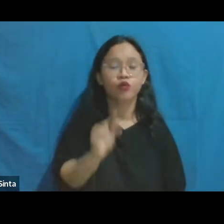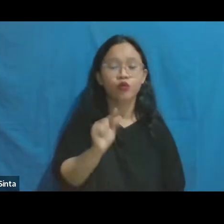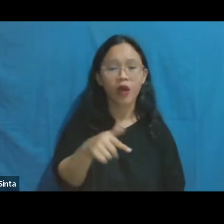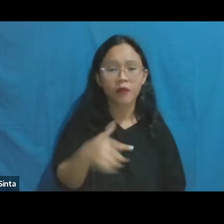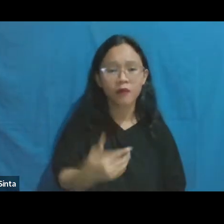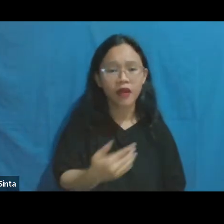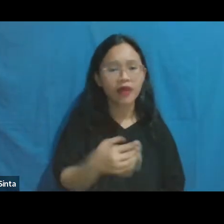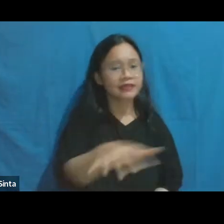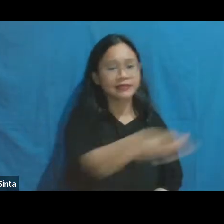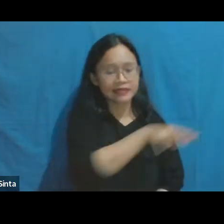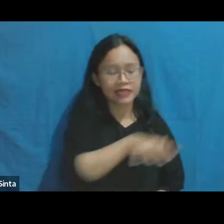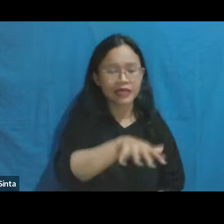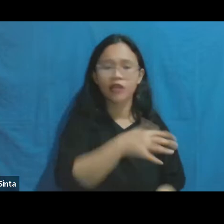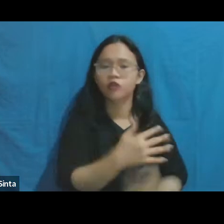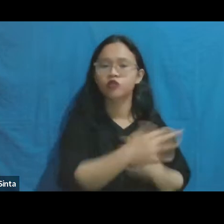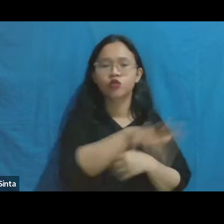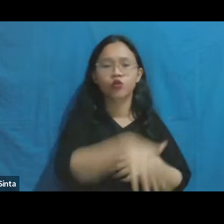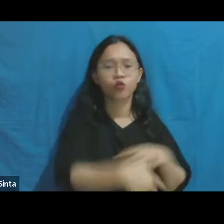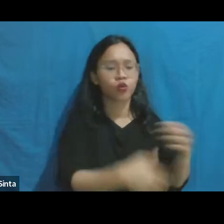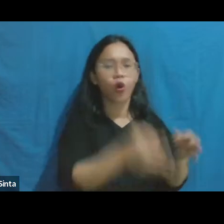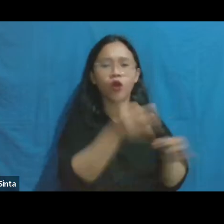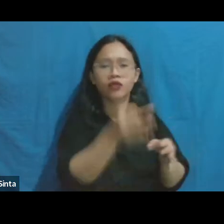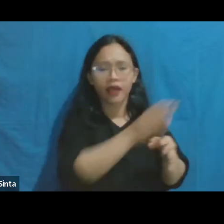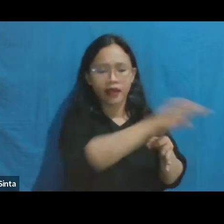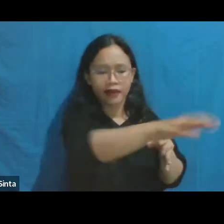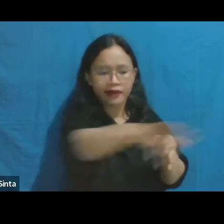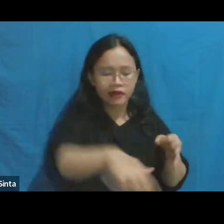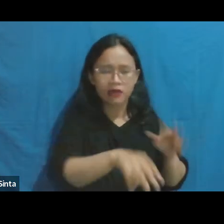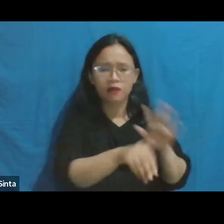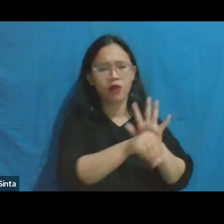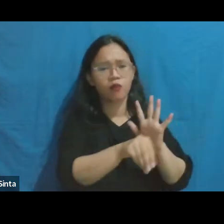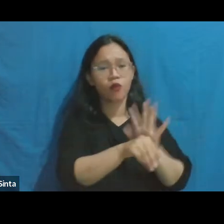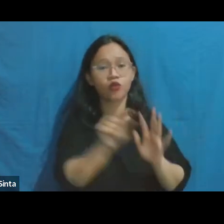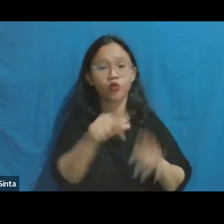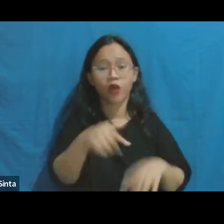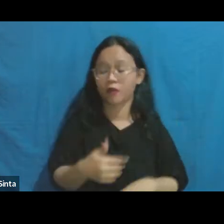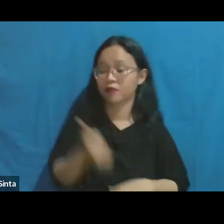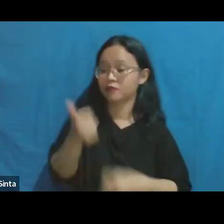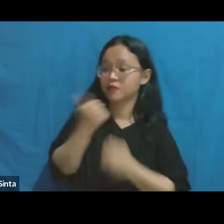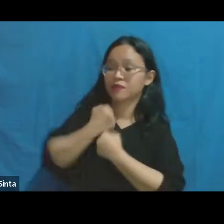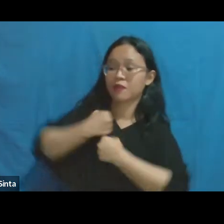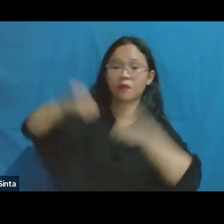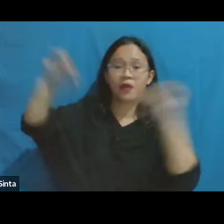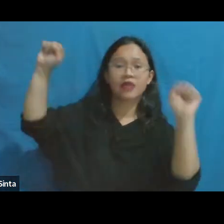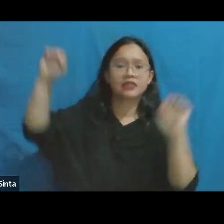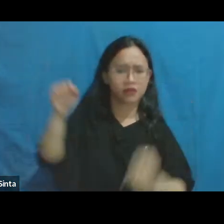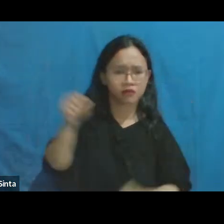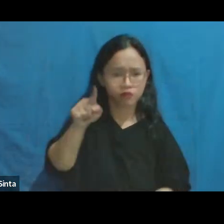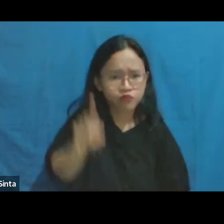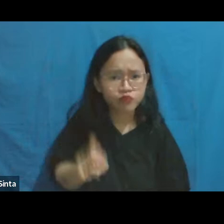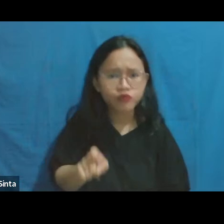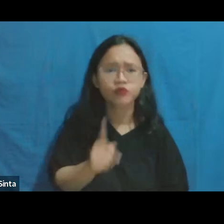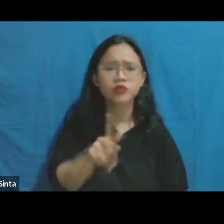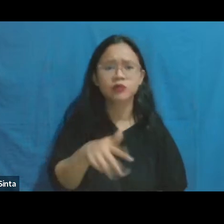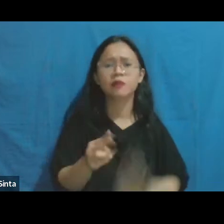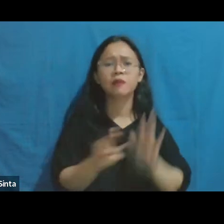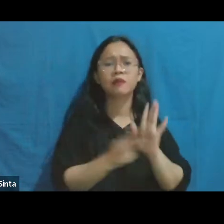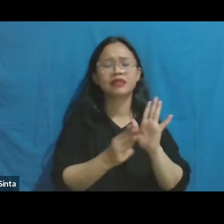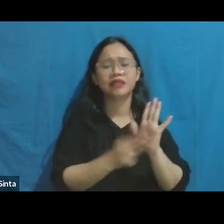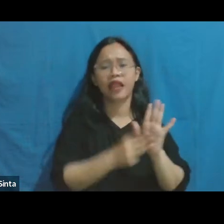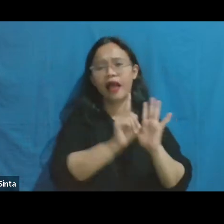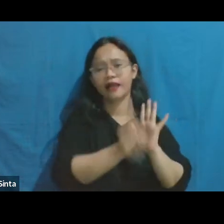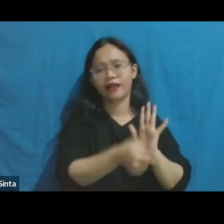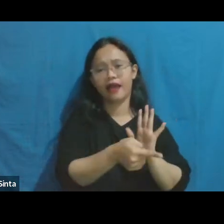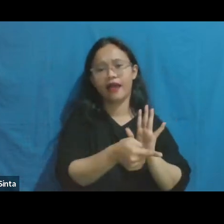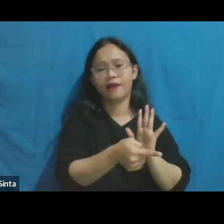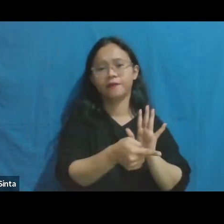major cities in Papua, to protesting about racism, the very